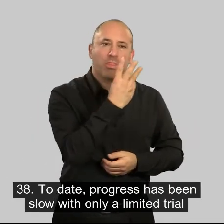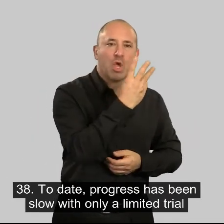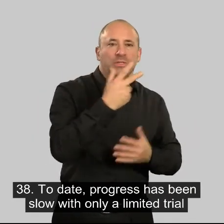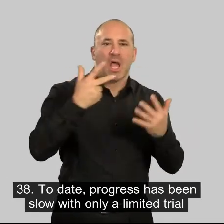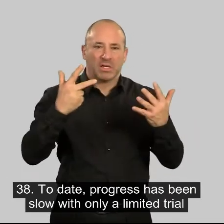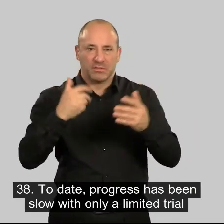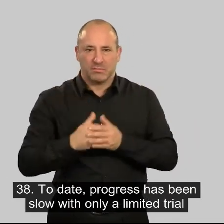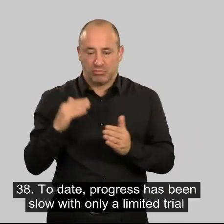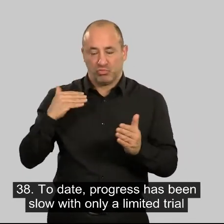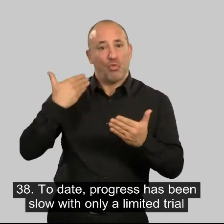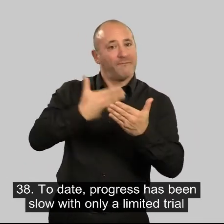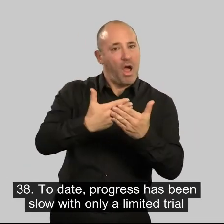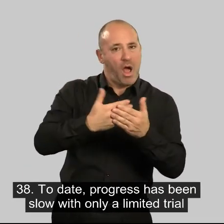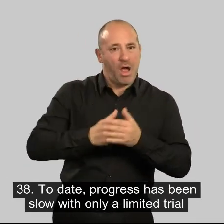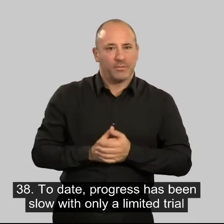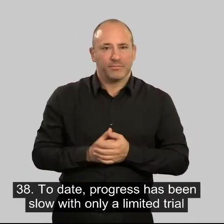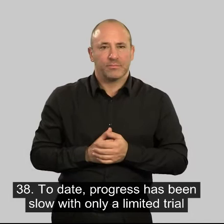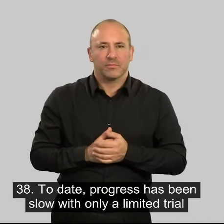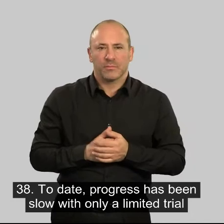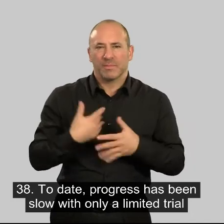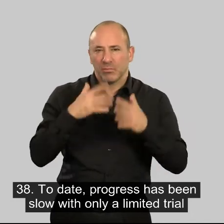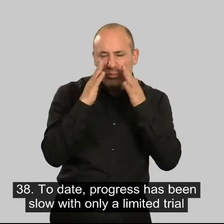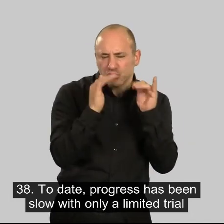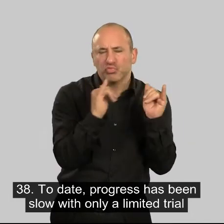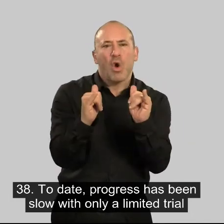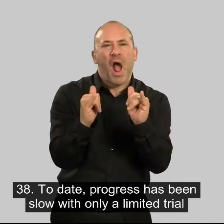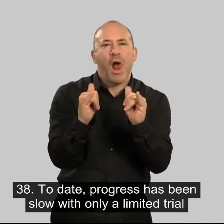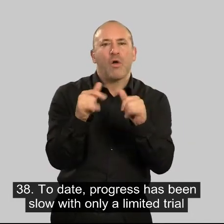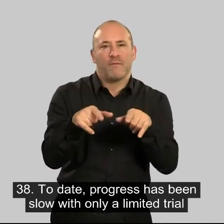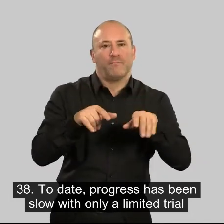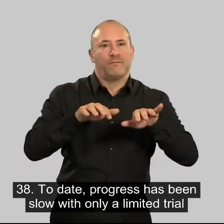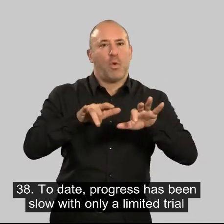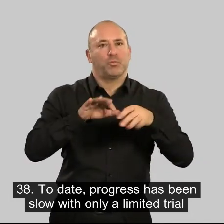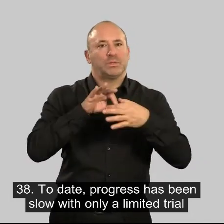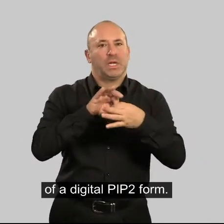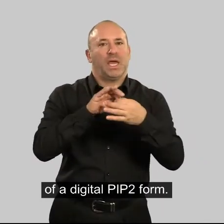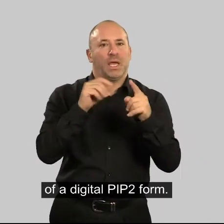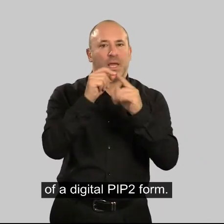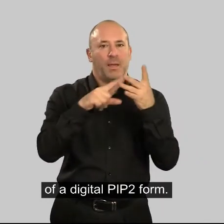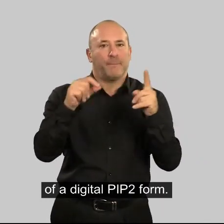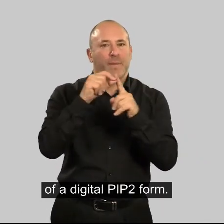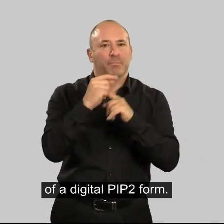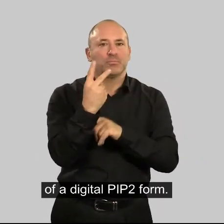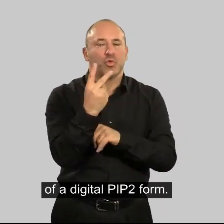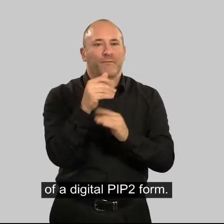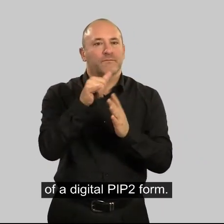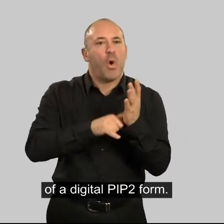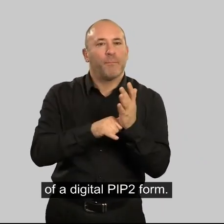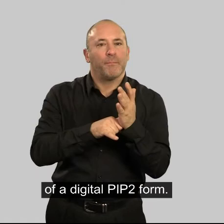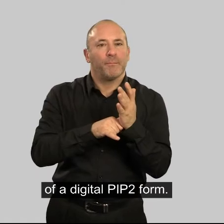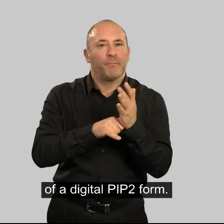38. To date, progress has been slow, with only a limited trial of a digital PIP2